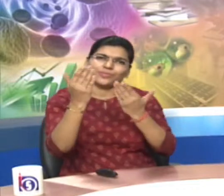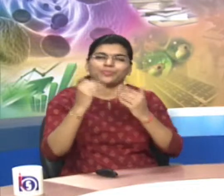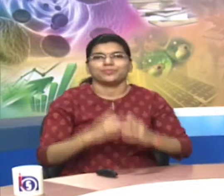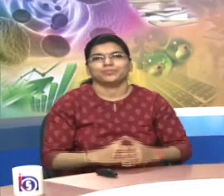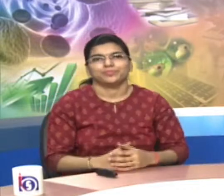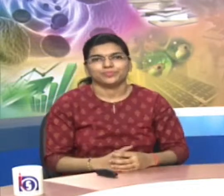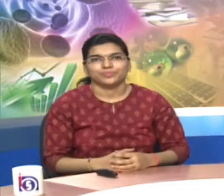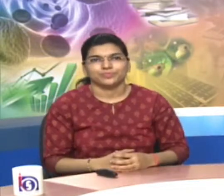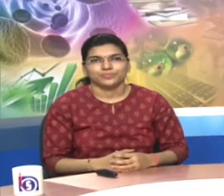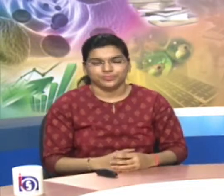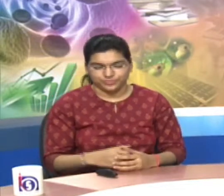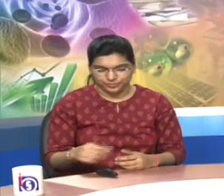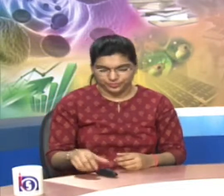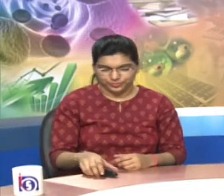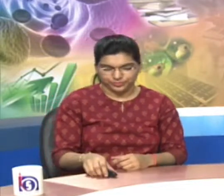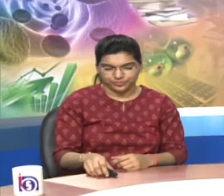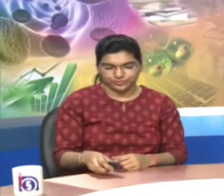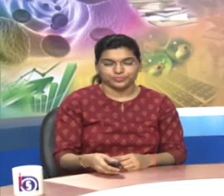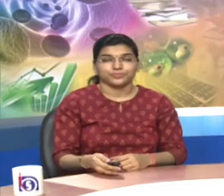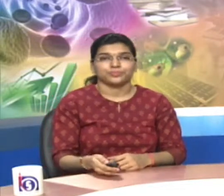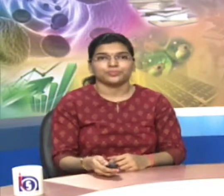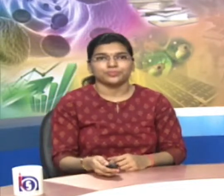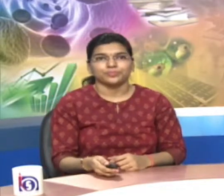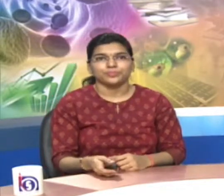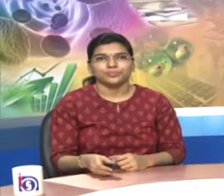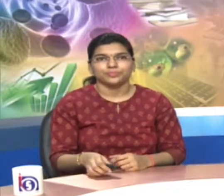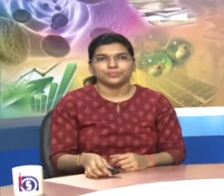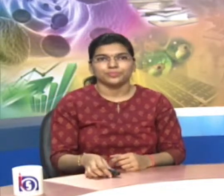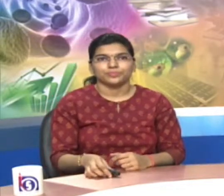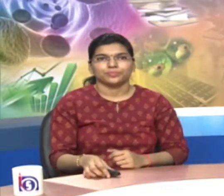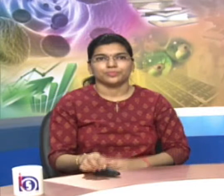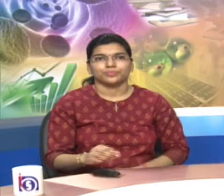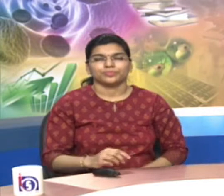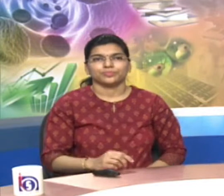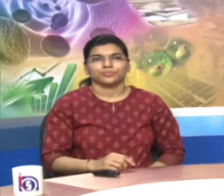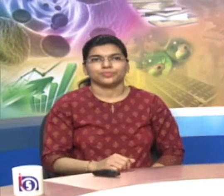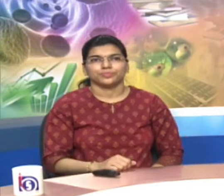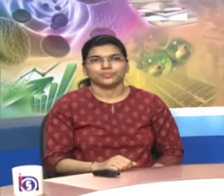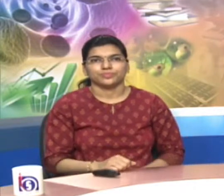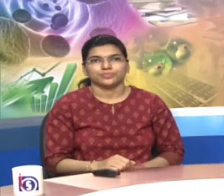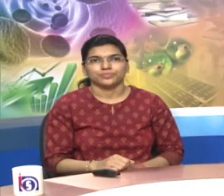can yourself select any kind of border as per your choice.